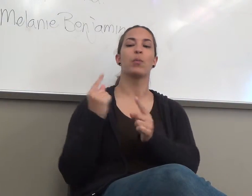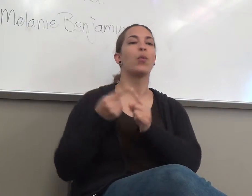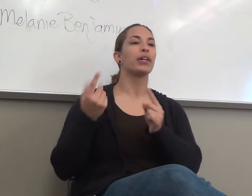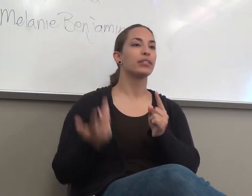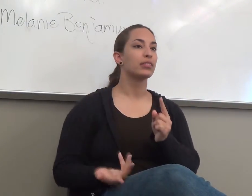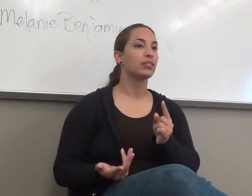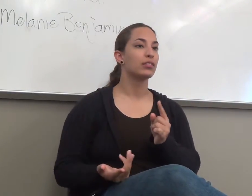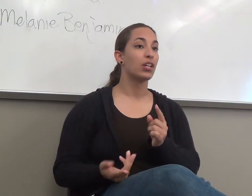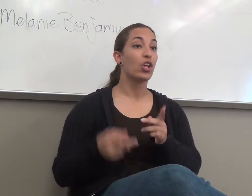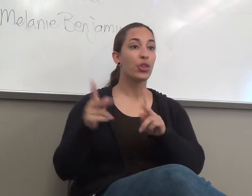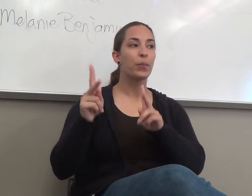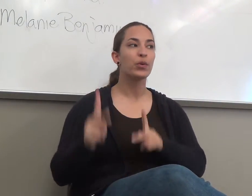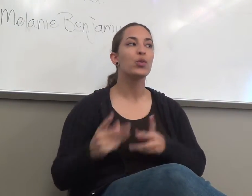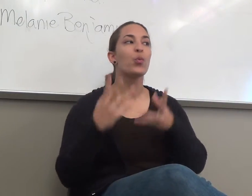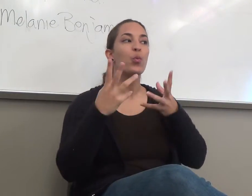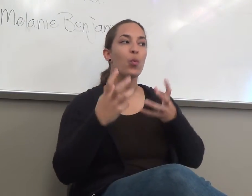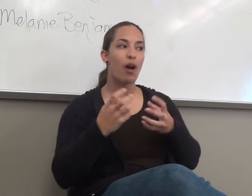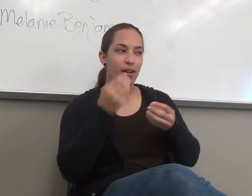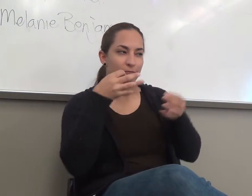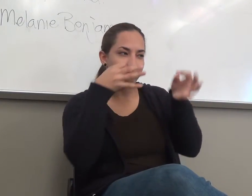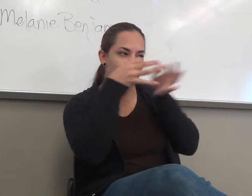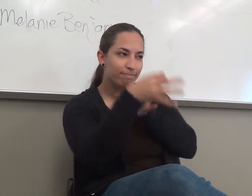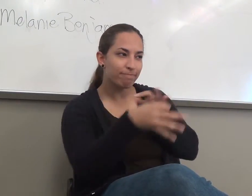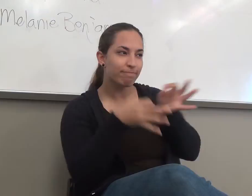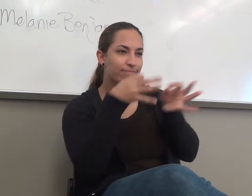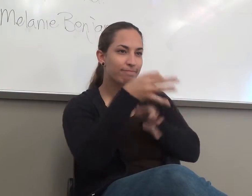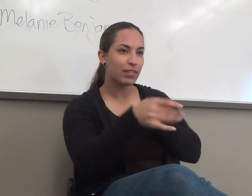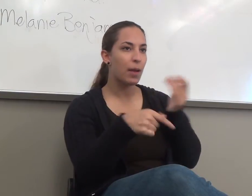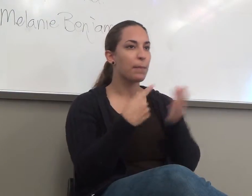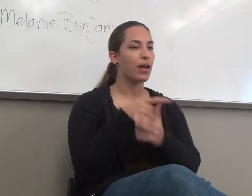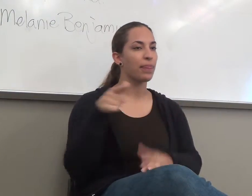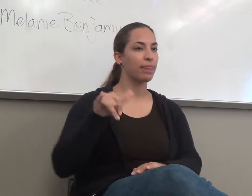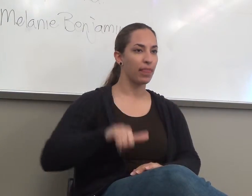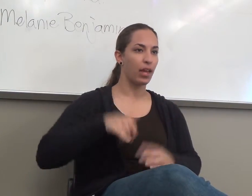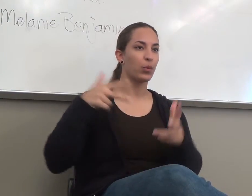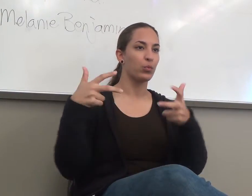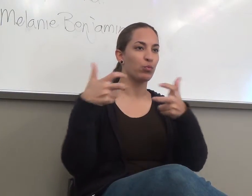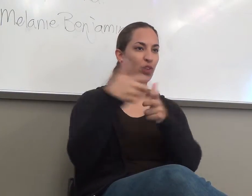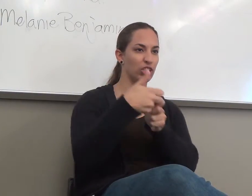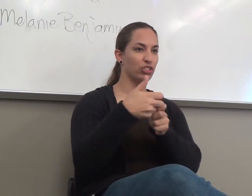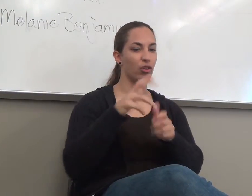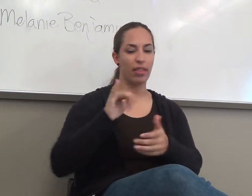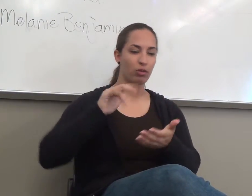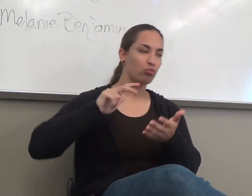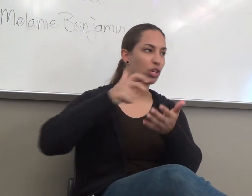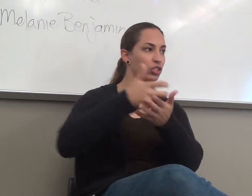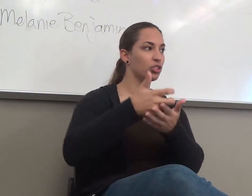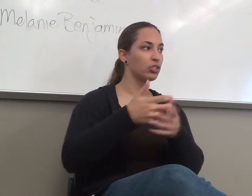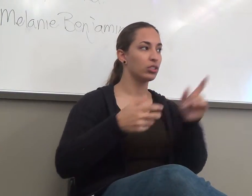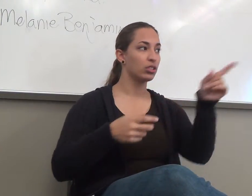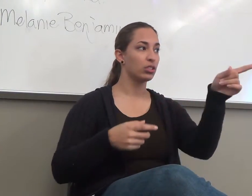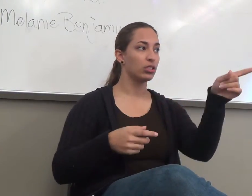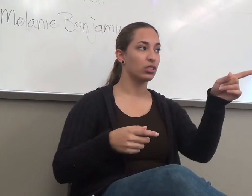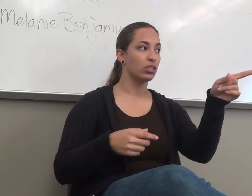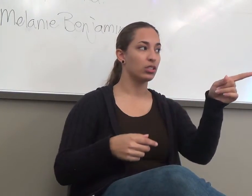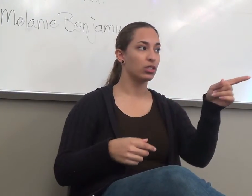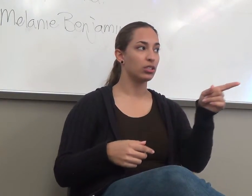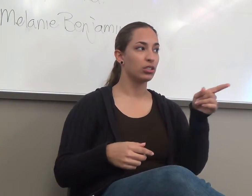that person want to tell you about the crash of that truck? Not too many people gave back.